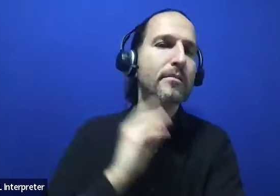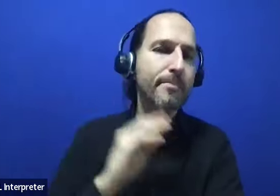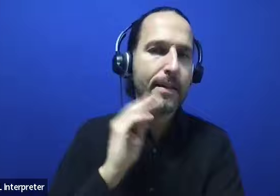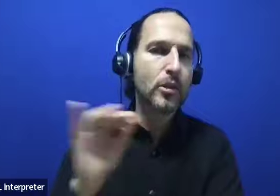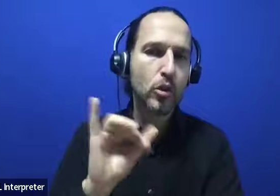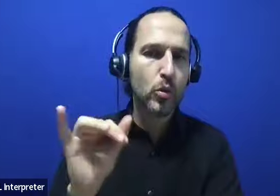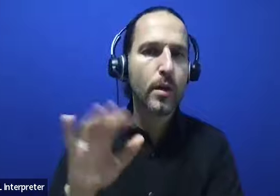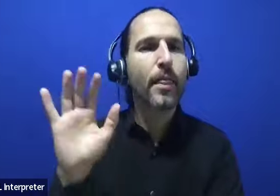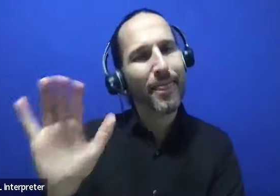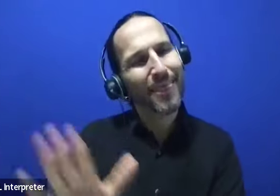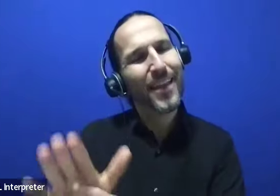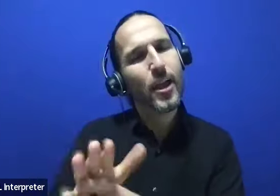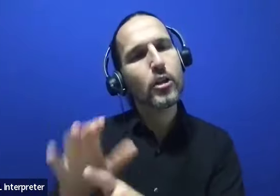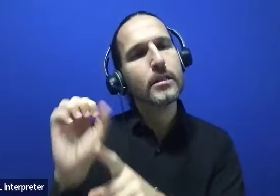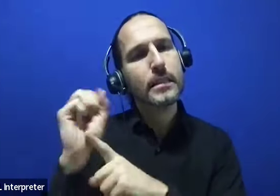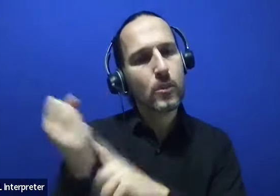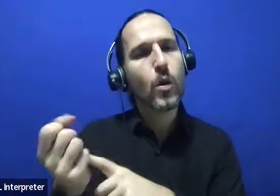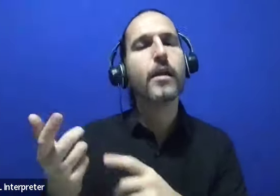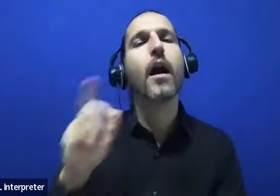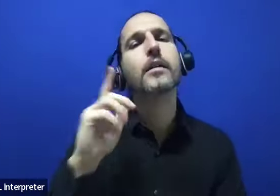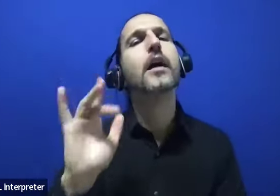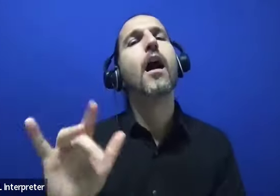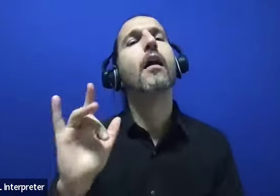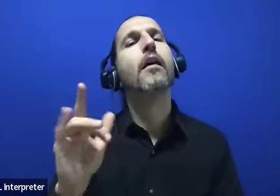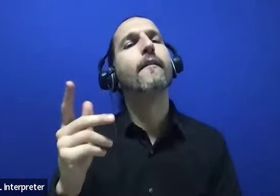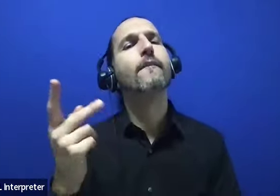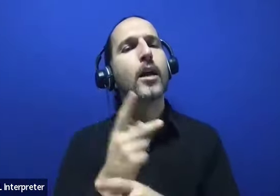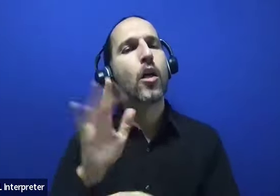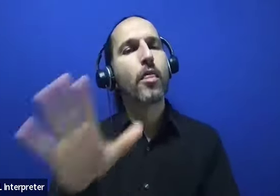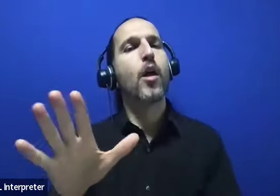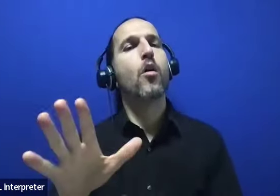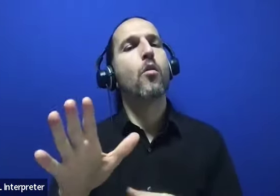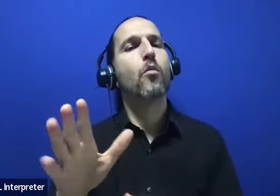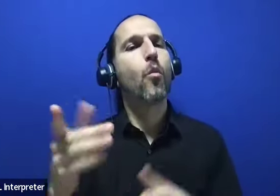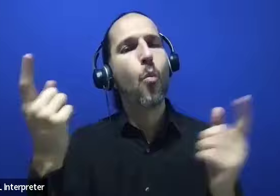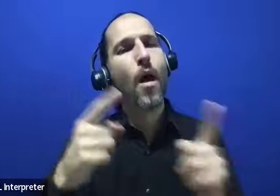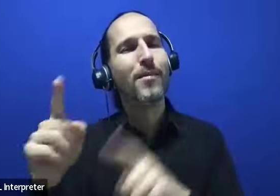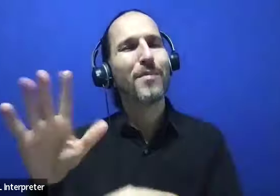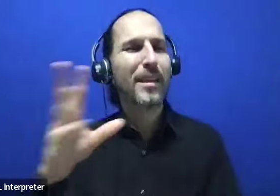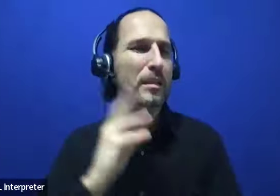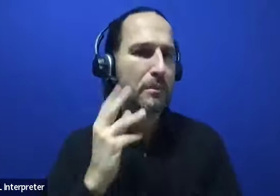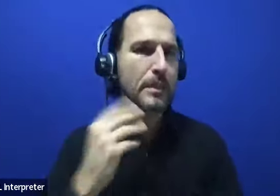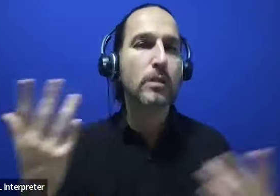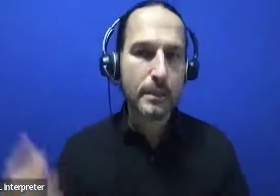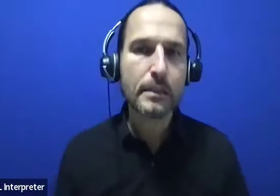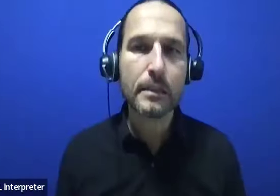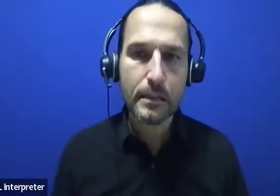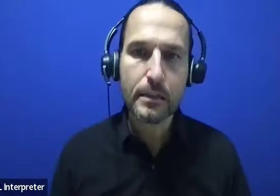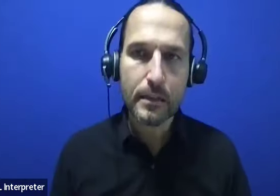experience and see what that must be like and see if that helps you to figure out exactly what's going on.